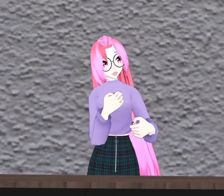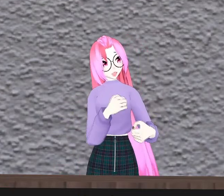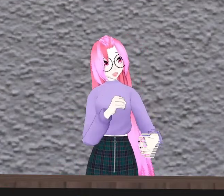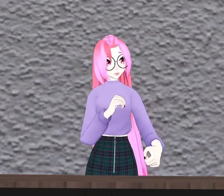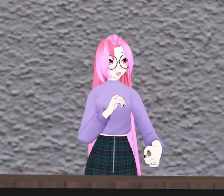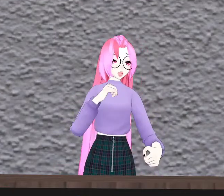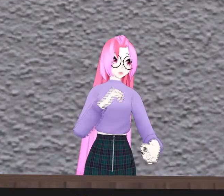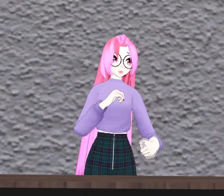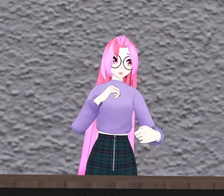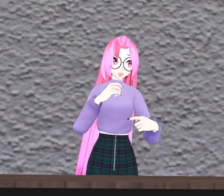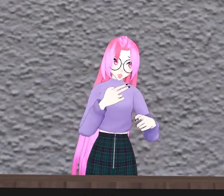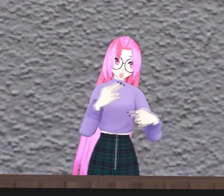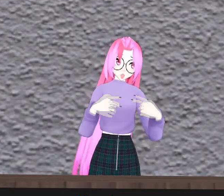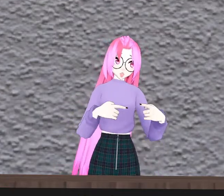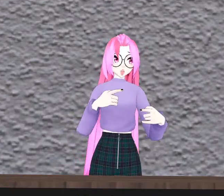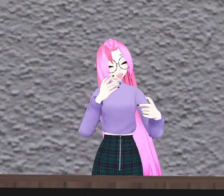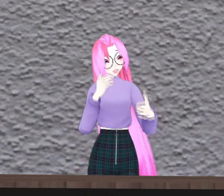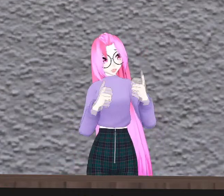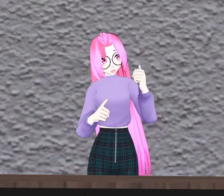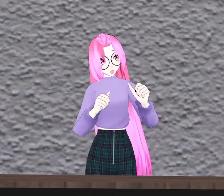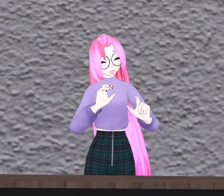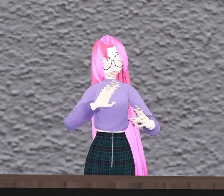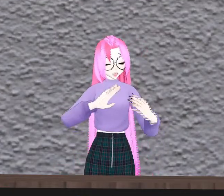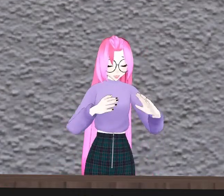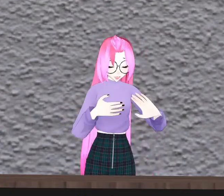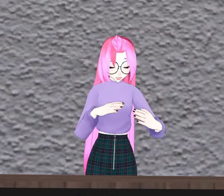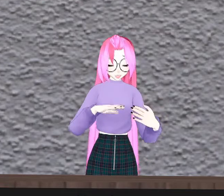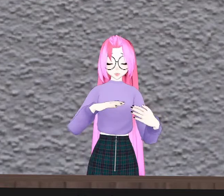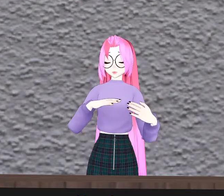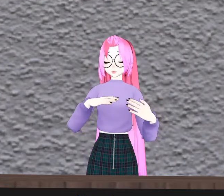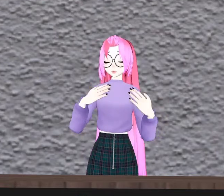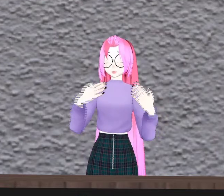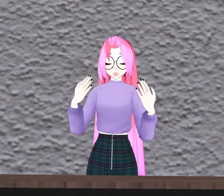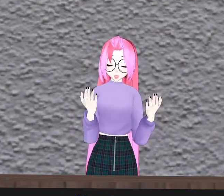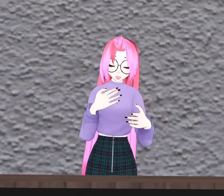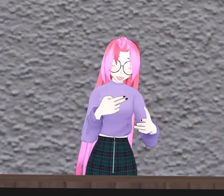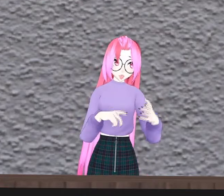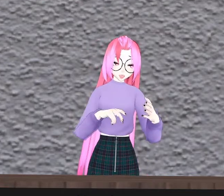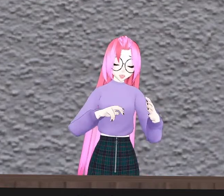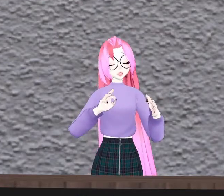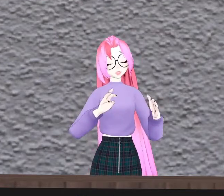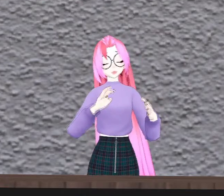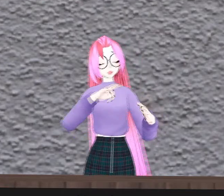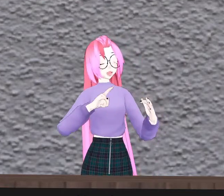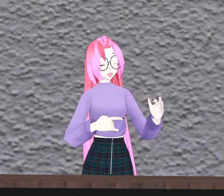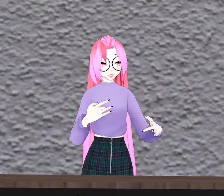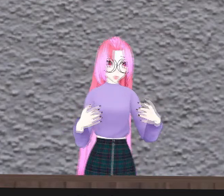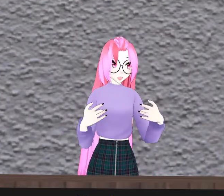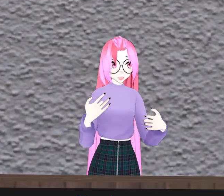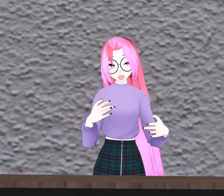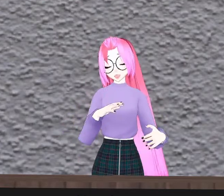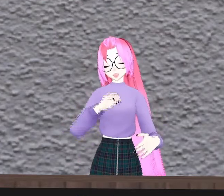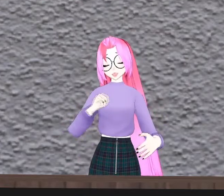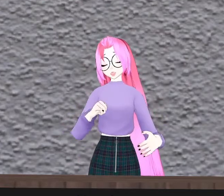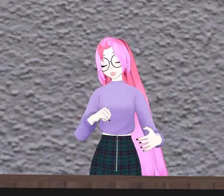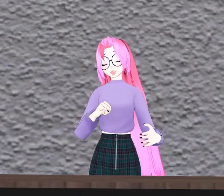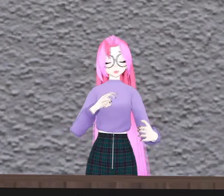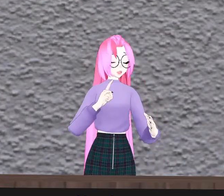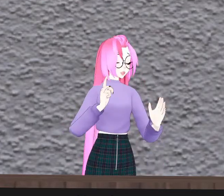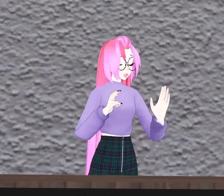make a name sign in most communities. So what that means is if you're super excited and you've been